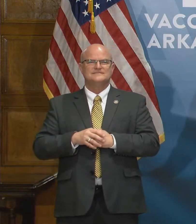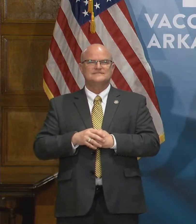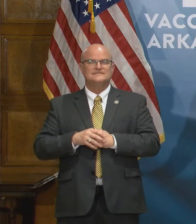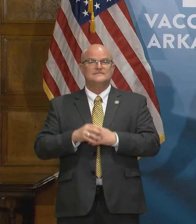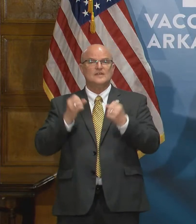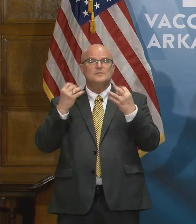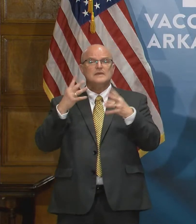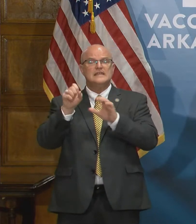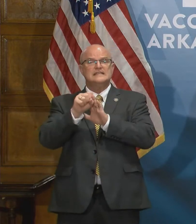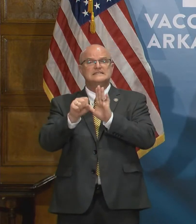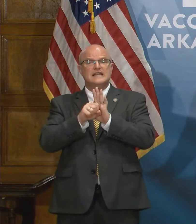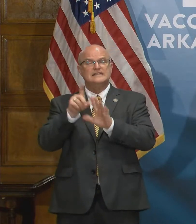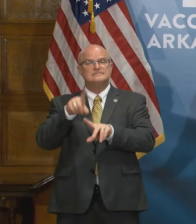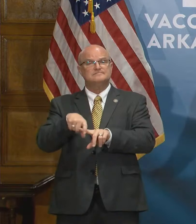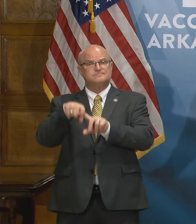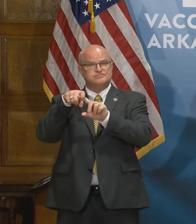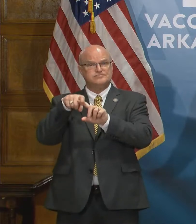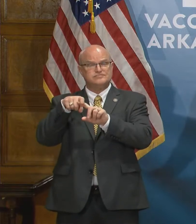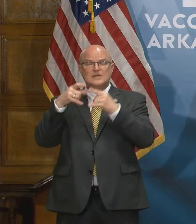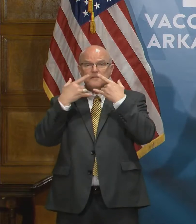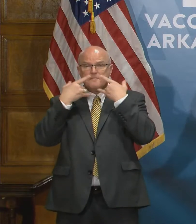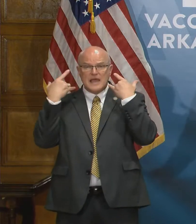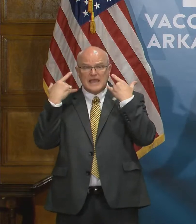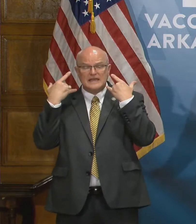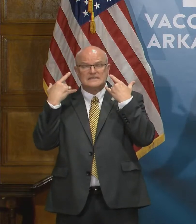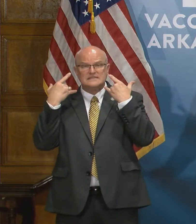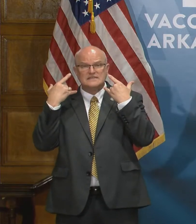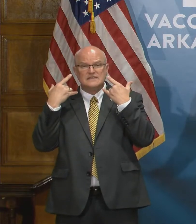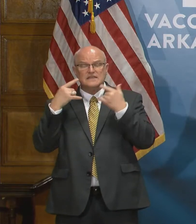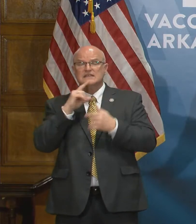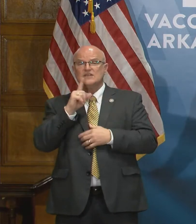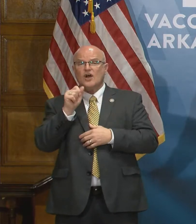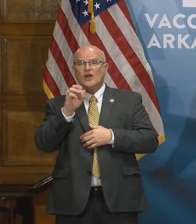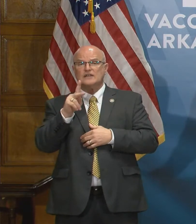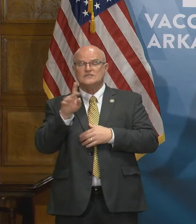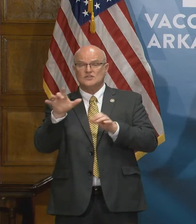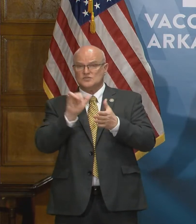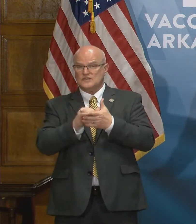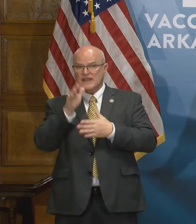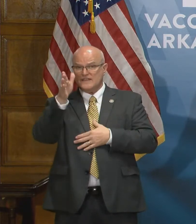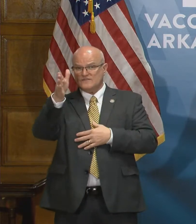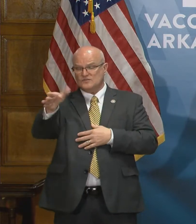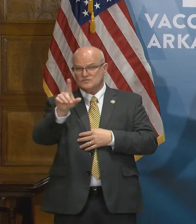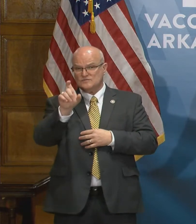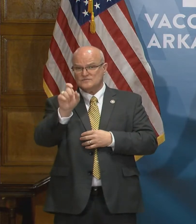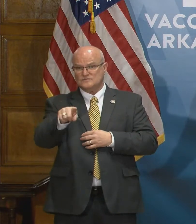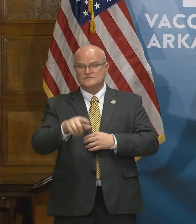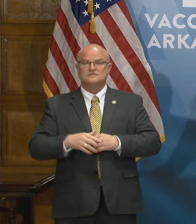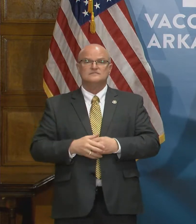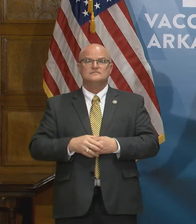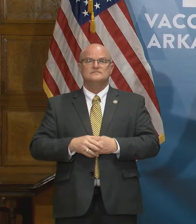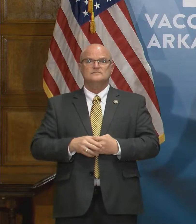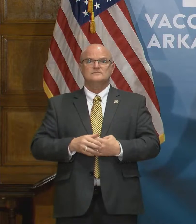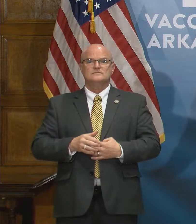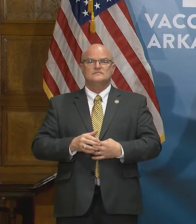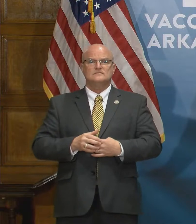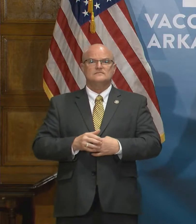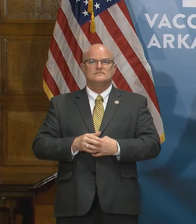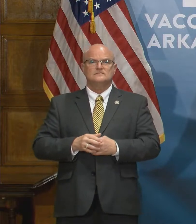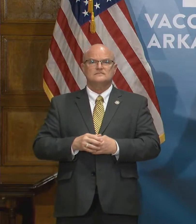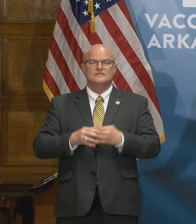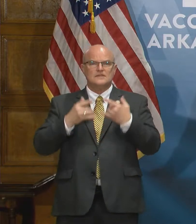A lot of states are putting hold on gas taxes. Is Arkansas looking to do anything like that? A hold